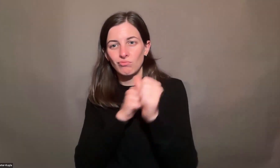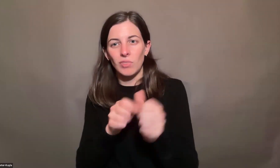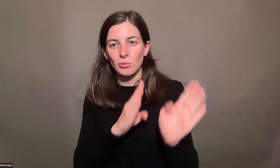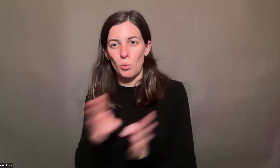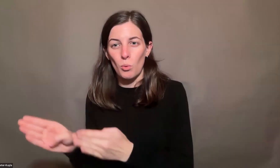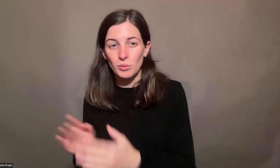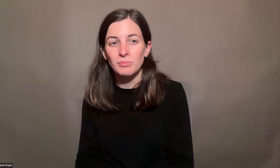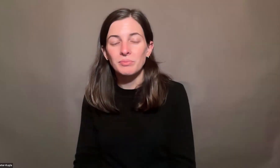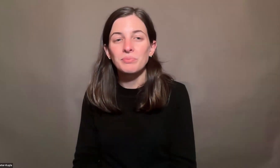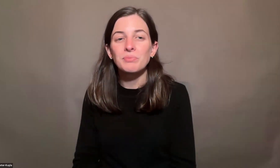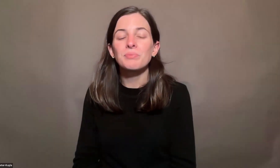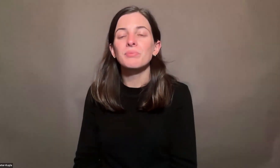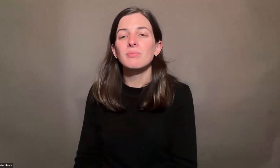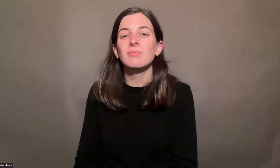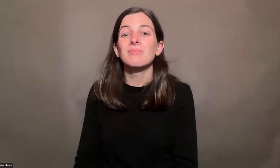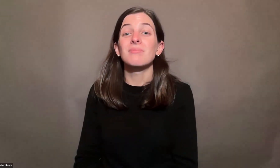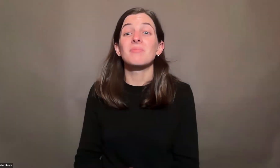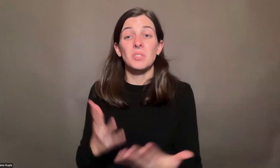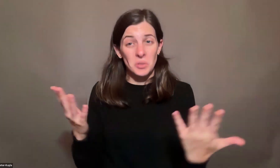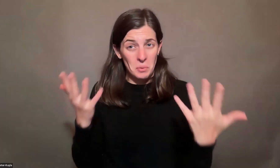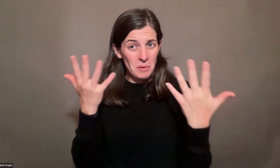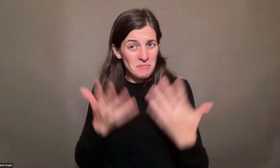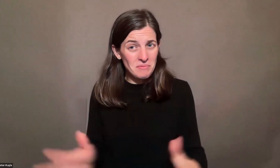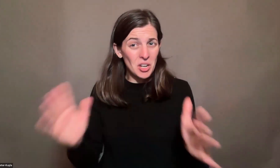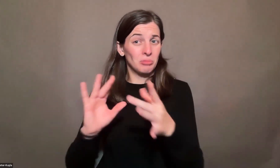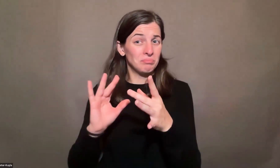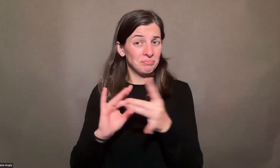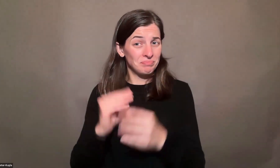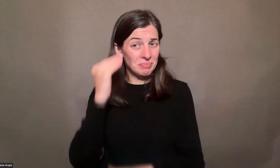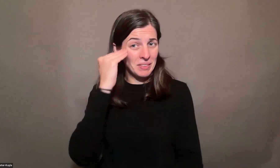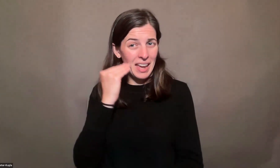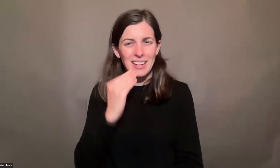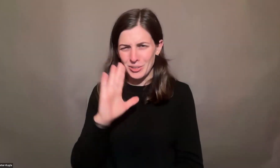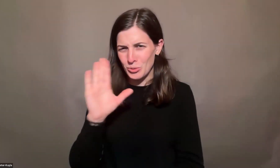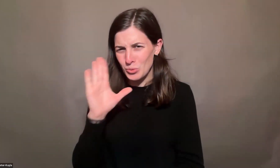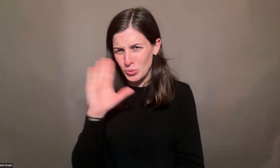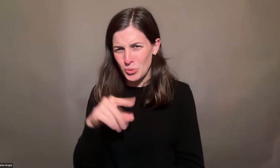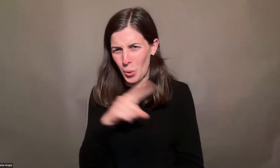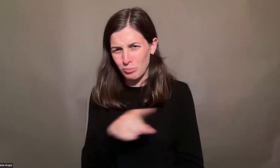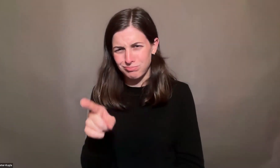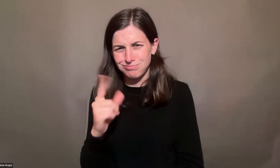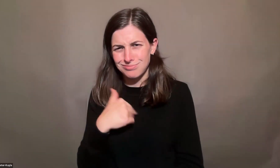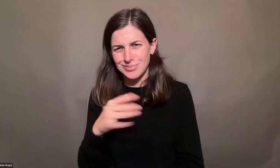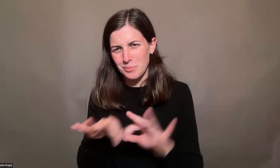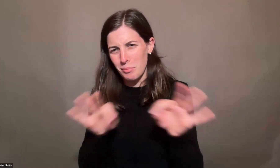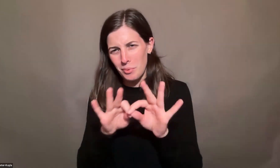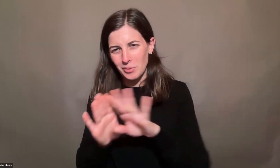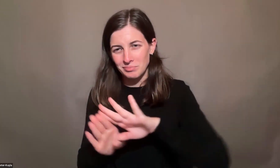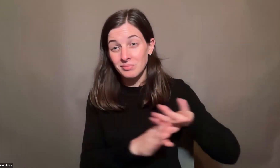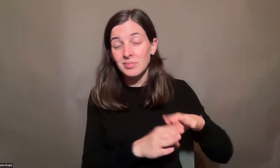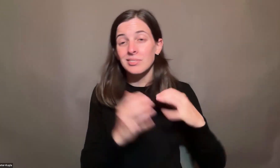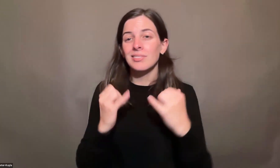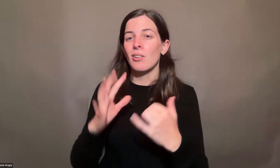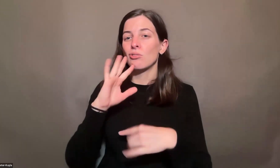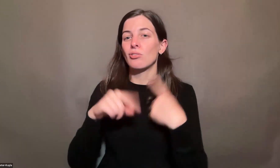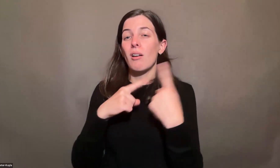Moving on from headings, because I hope now I've convinced you that they are really, really important. We're going to talk about accessible tables, and again,